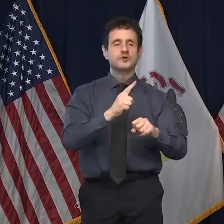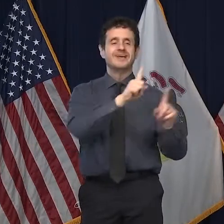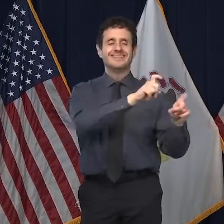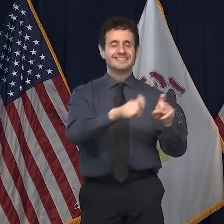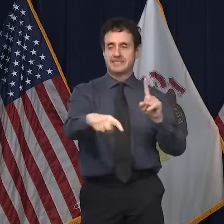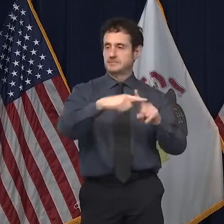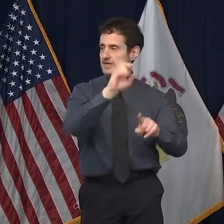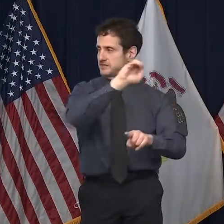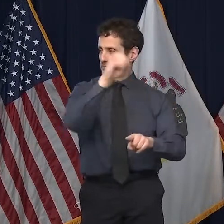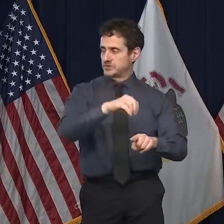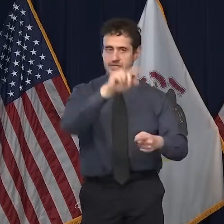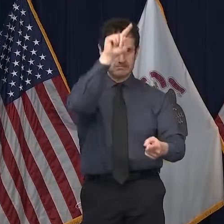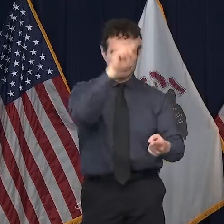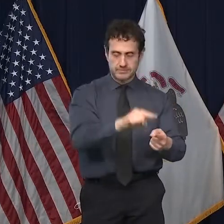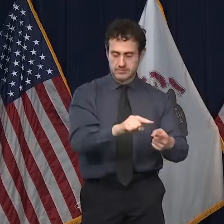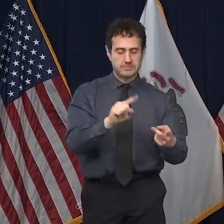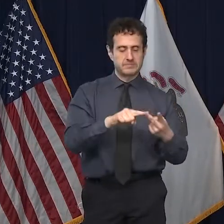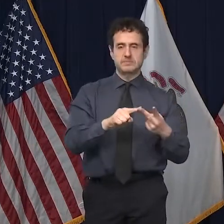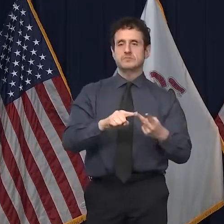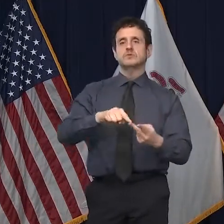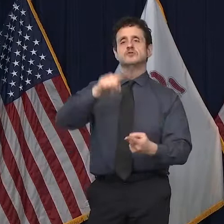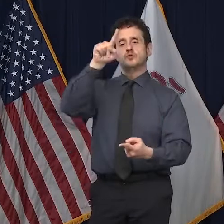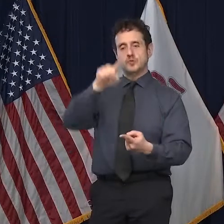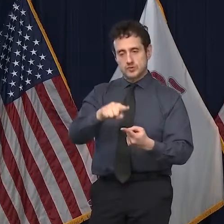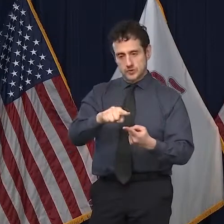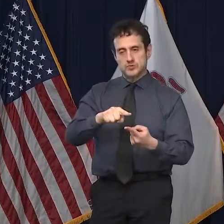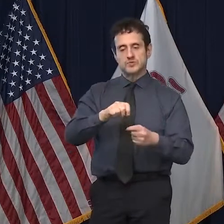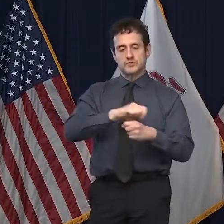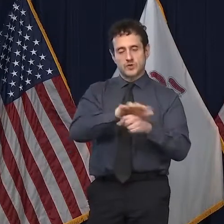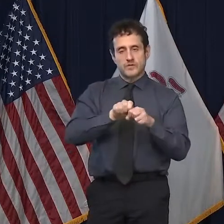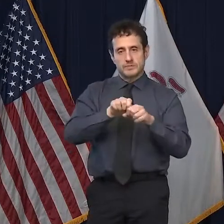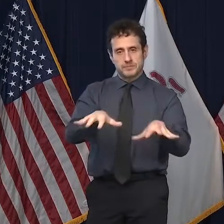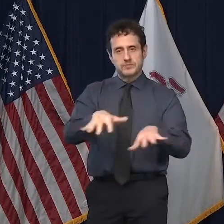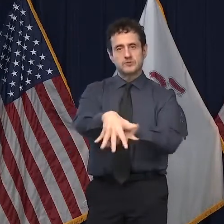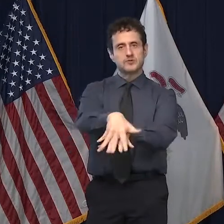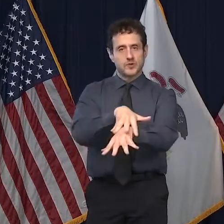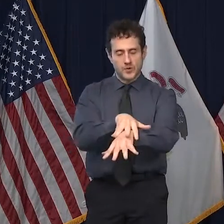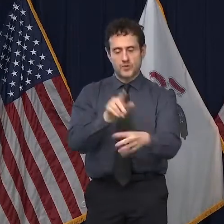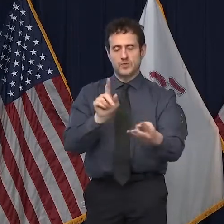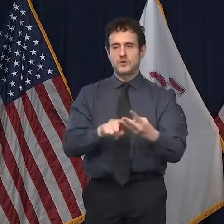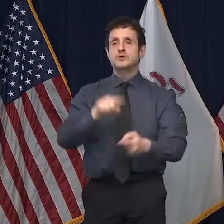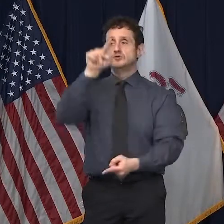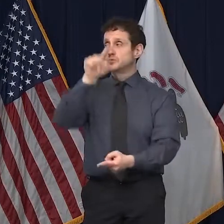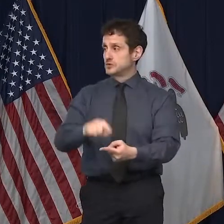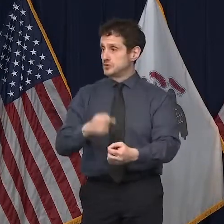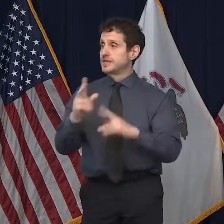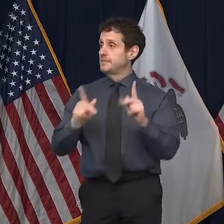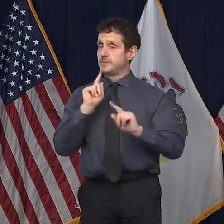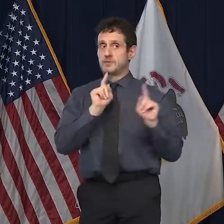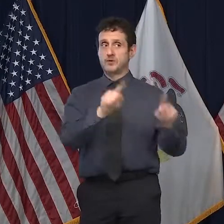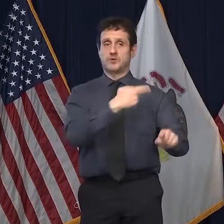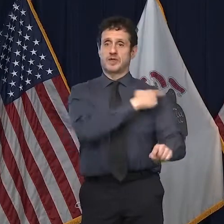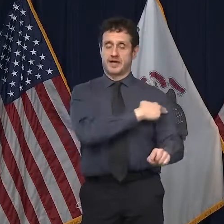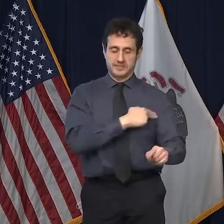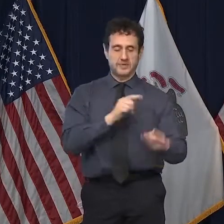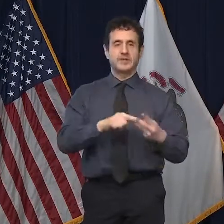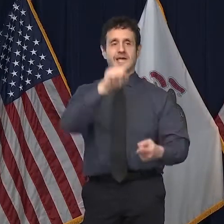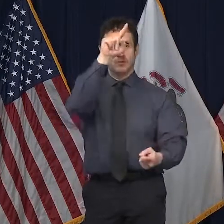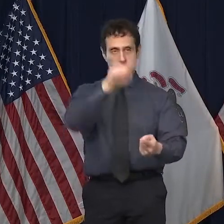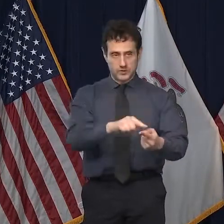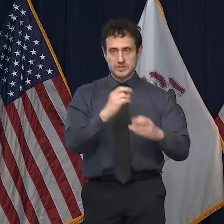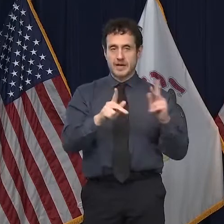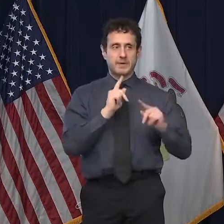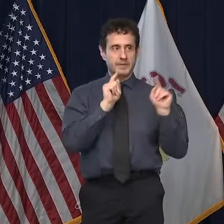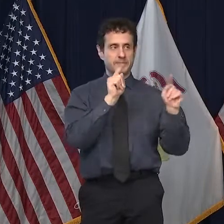amount of disease in the community, to decrease the number of people that are in the hospital, and ultimately the number of people that die in Region 1.